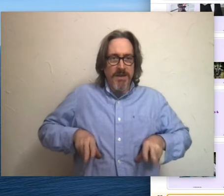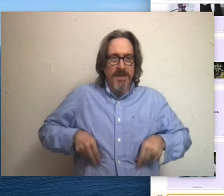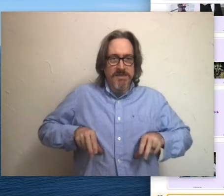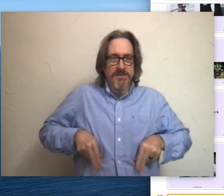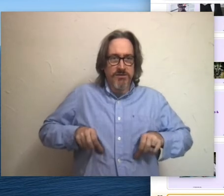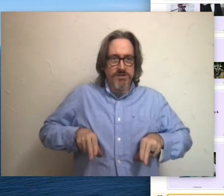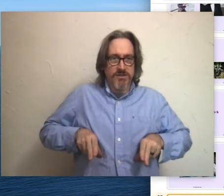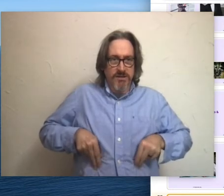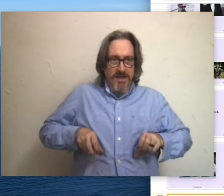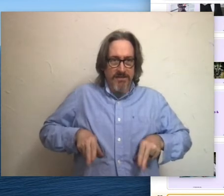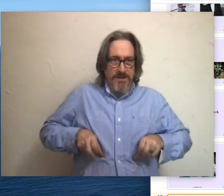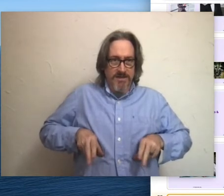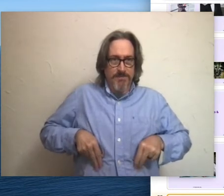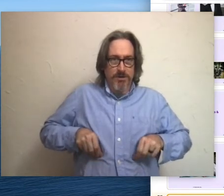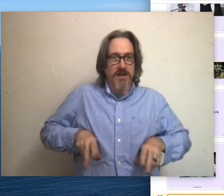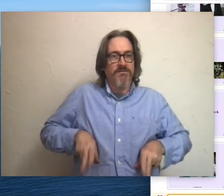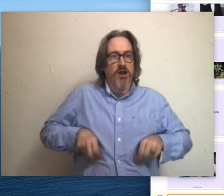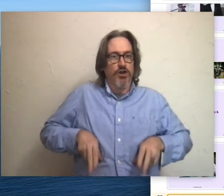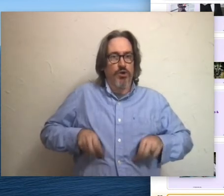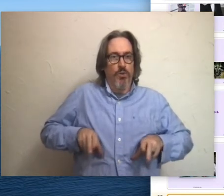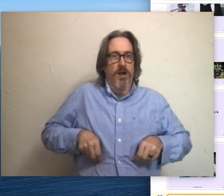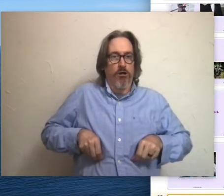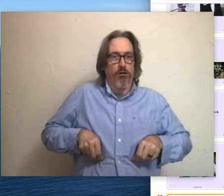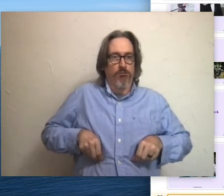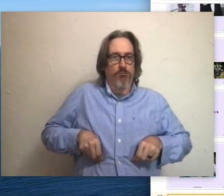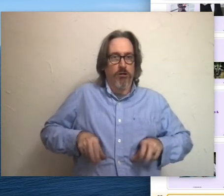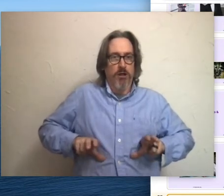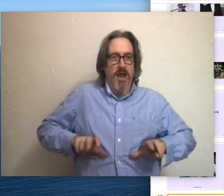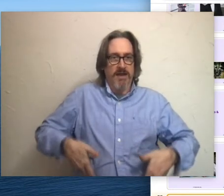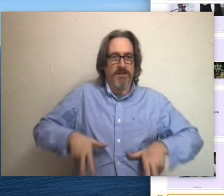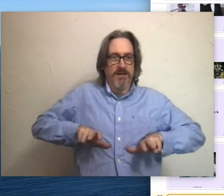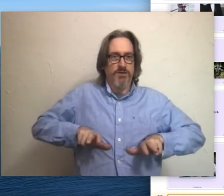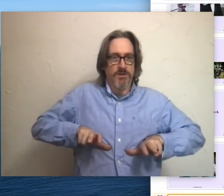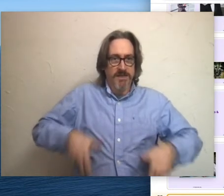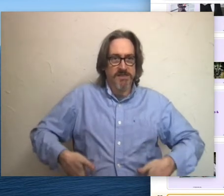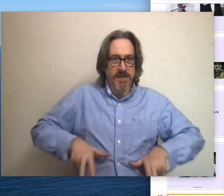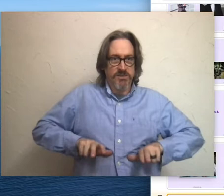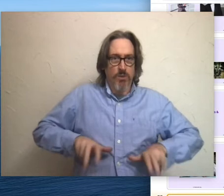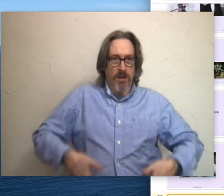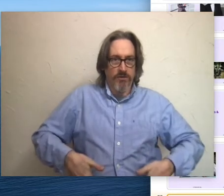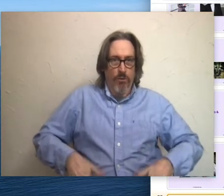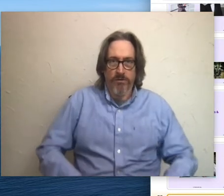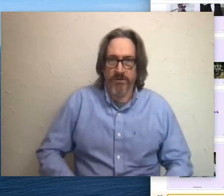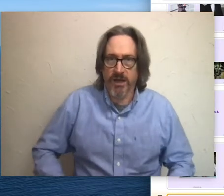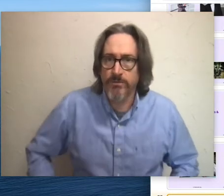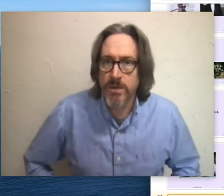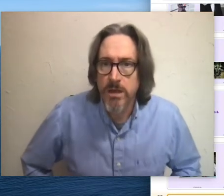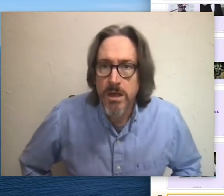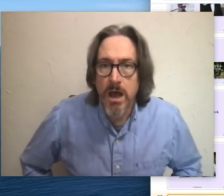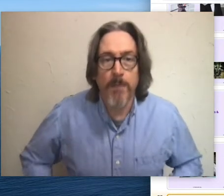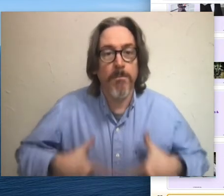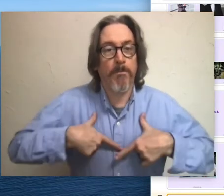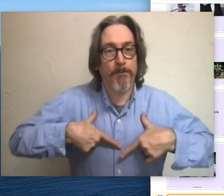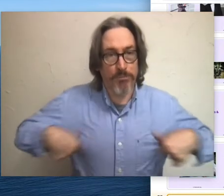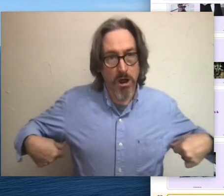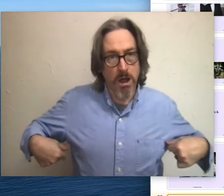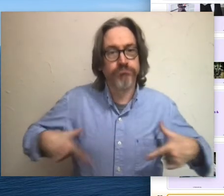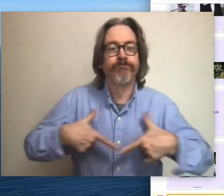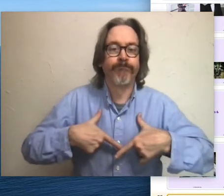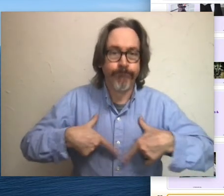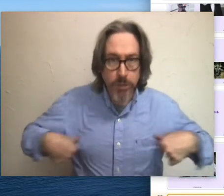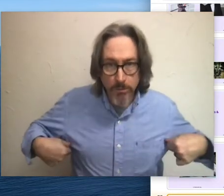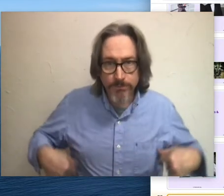I mean, there's like the diaper kind of underwear, and I think they do this as well in the one video.